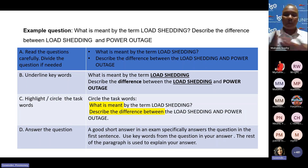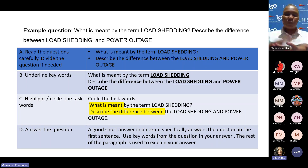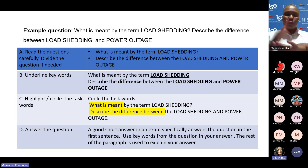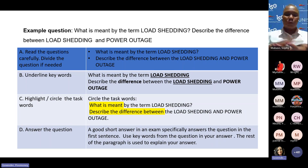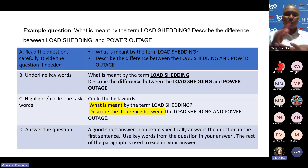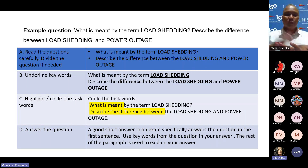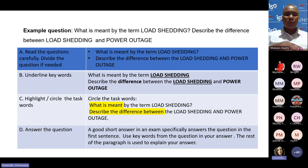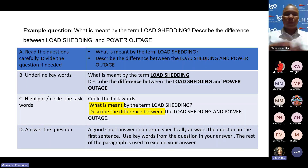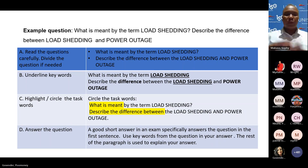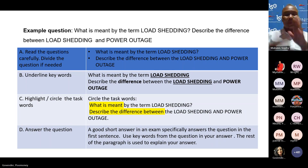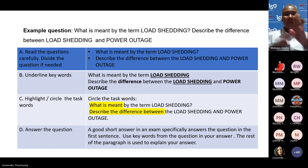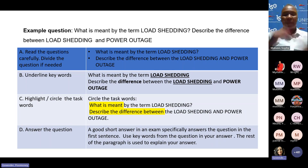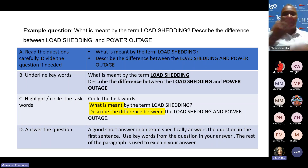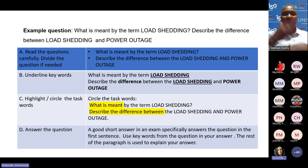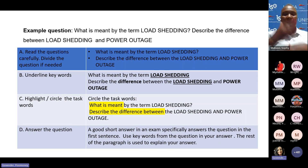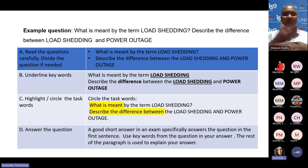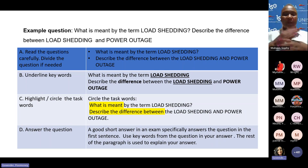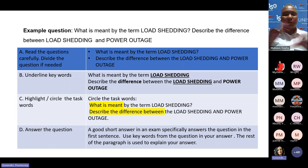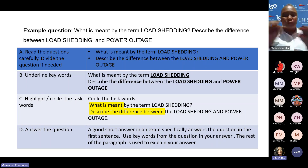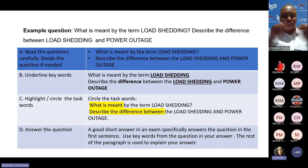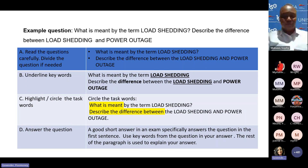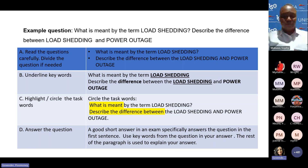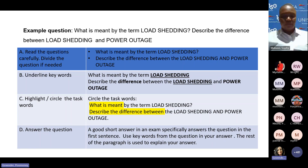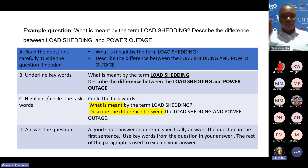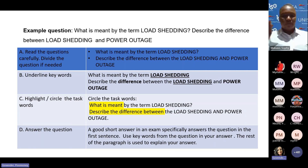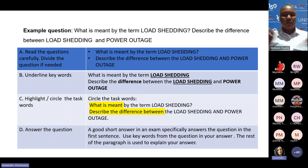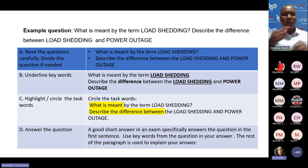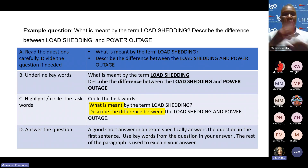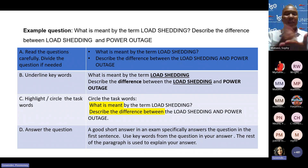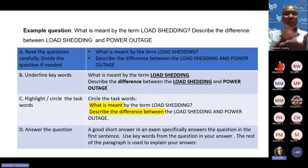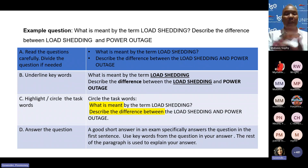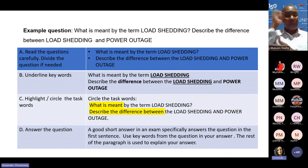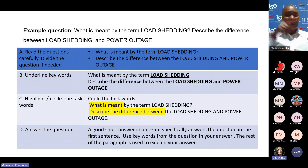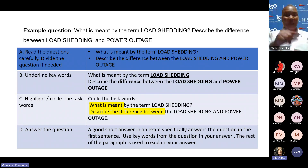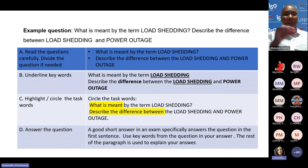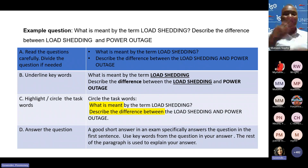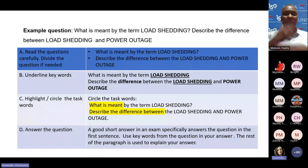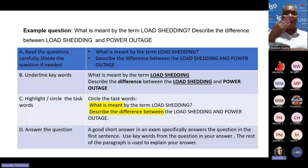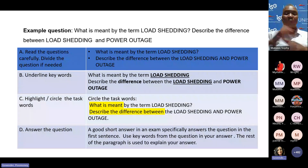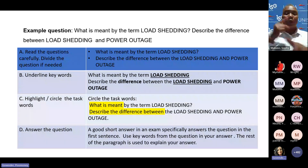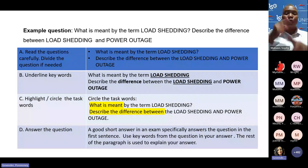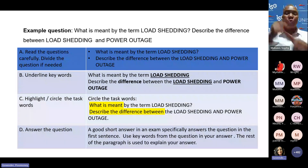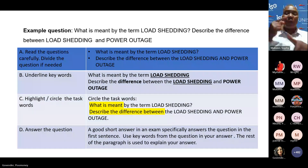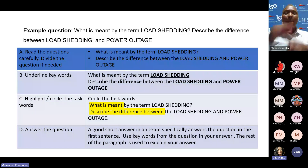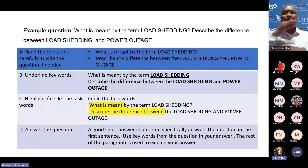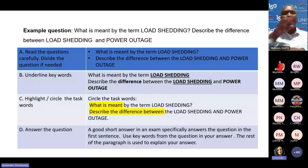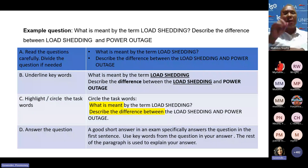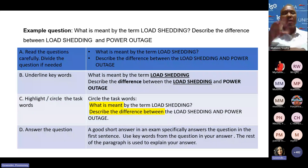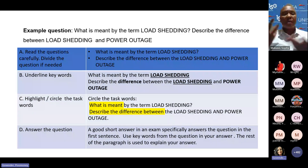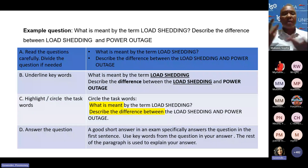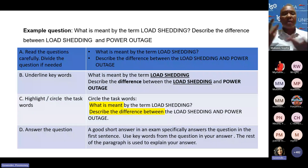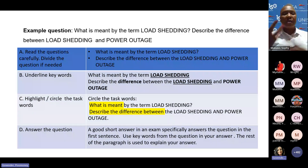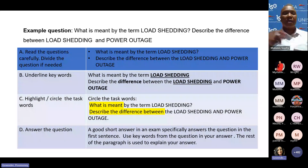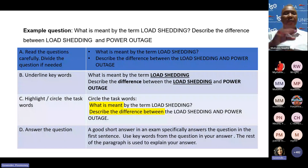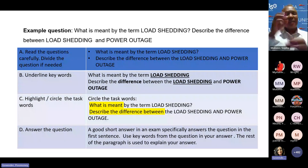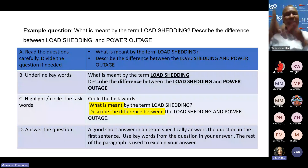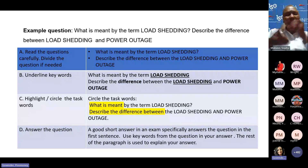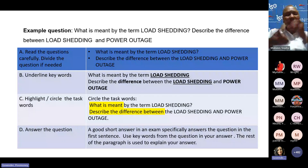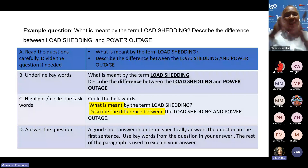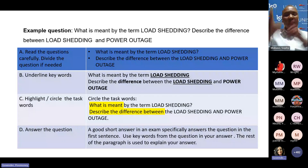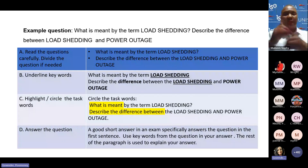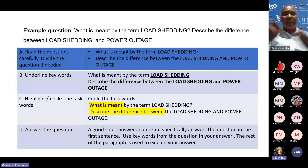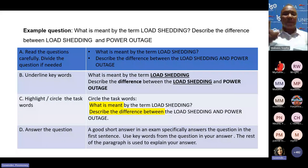underline the task words, or take note of the task words. What is meant by? Describe the difference